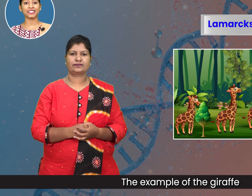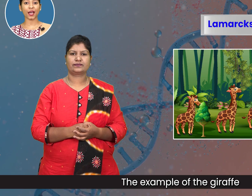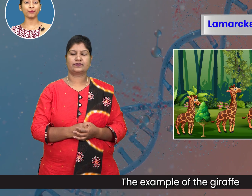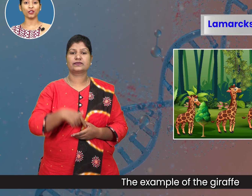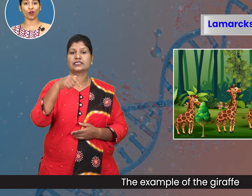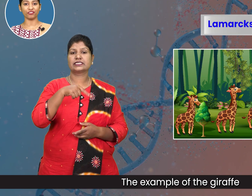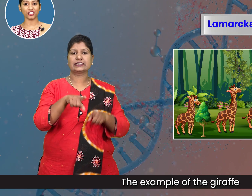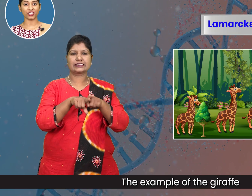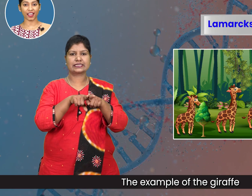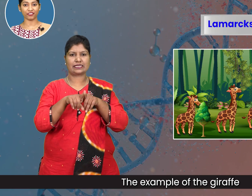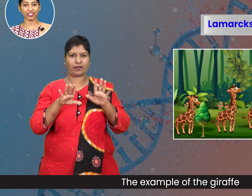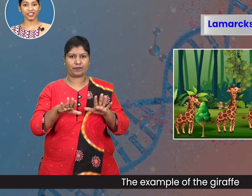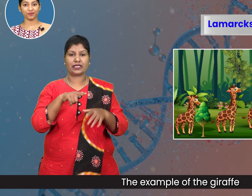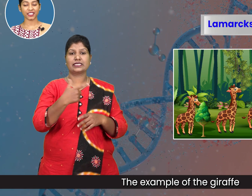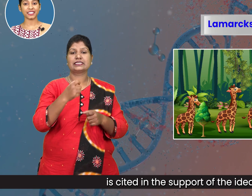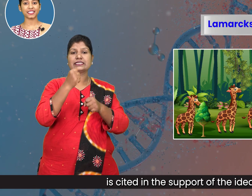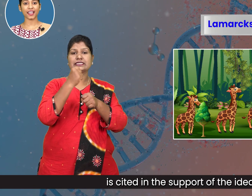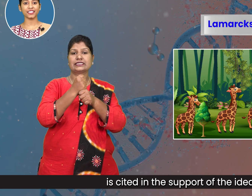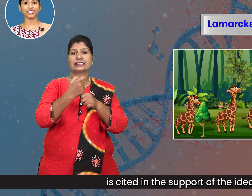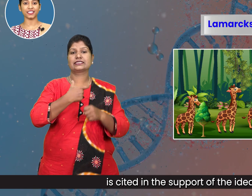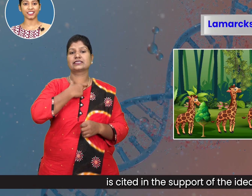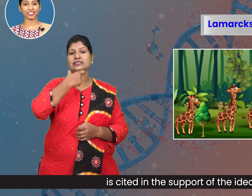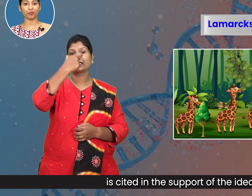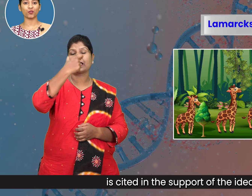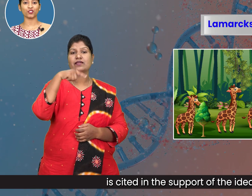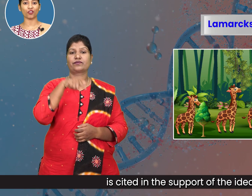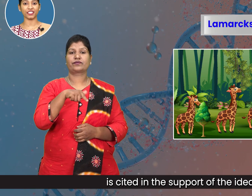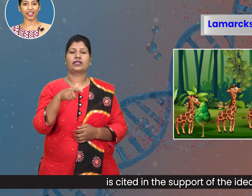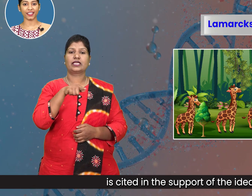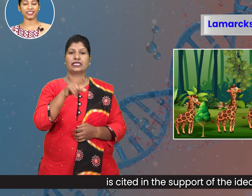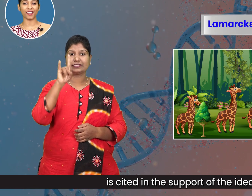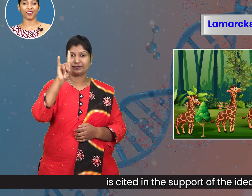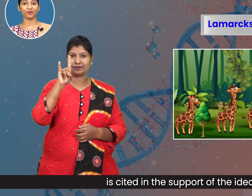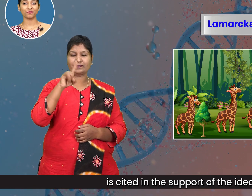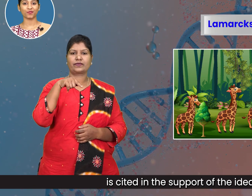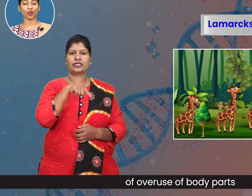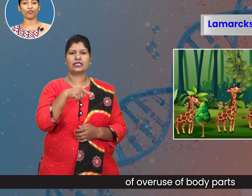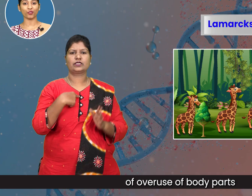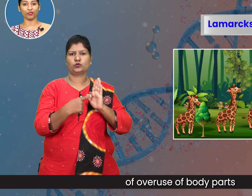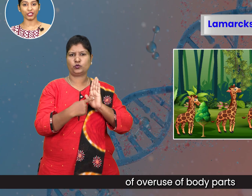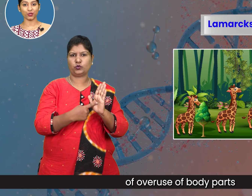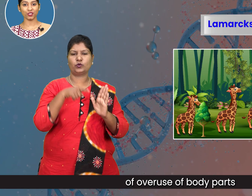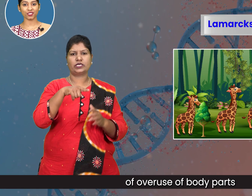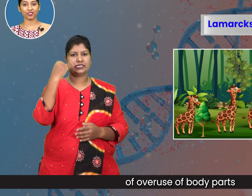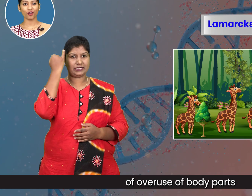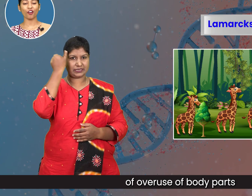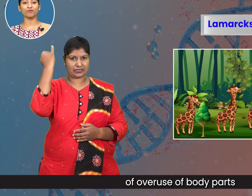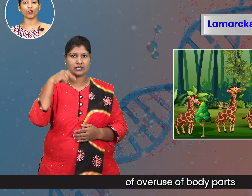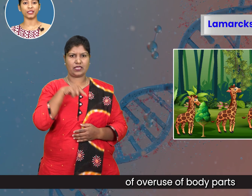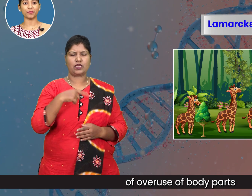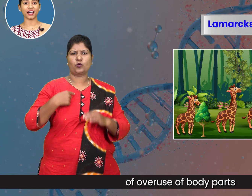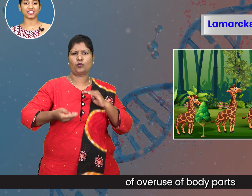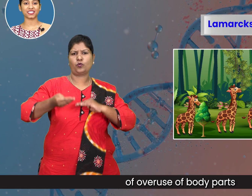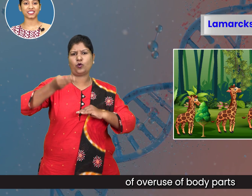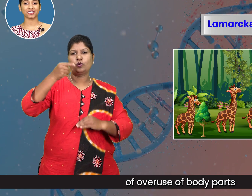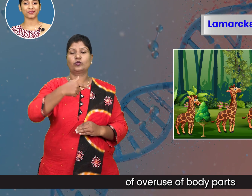The example of the giraffe is cited in the support of the idea of overuse of